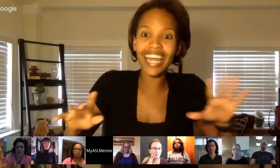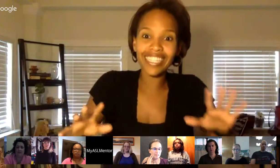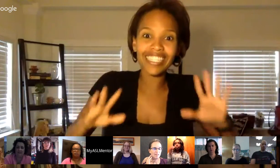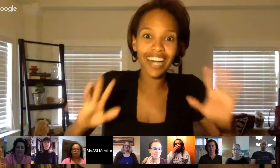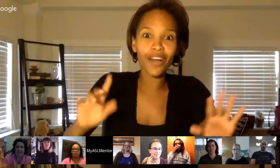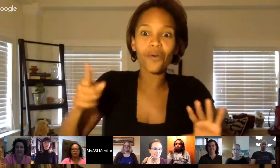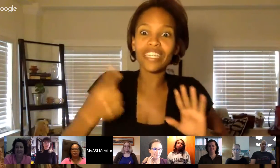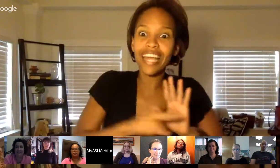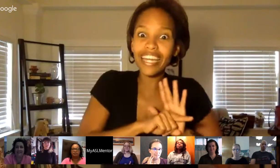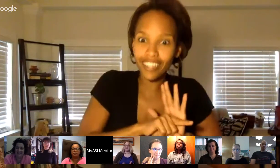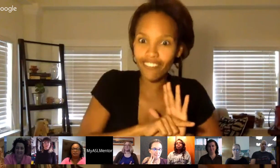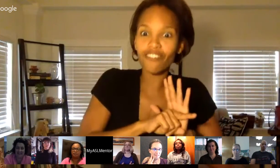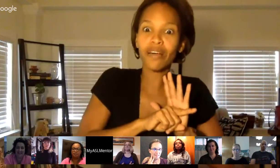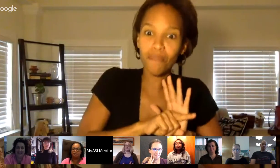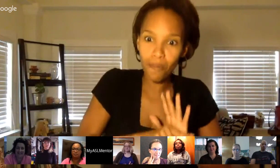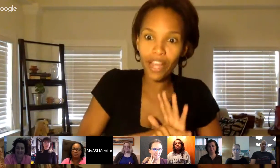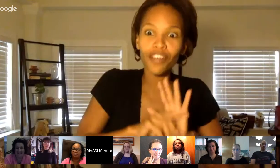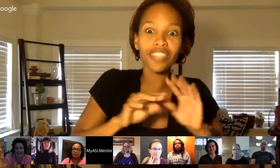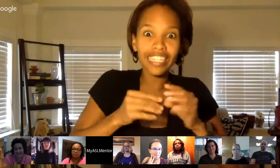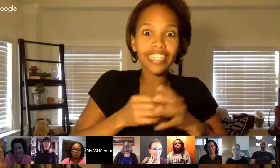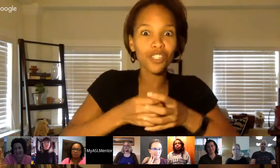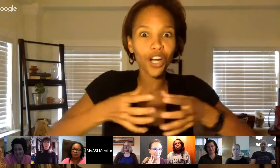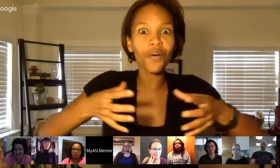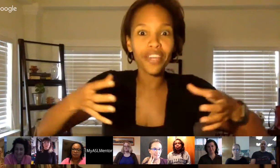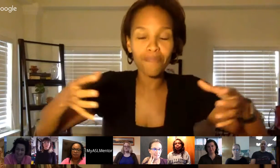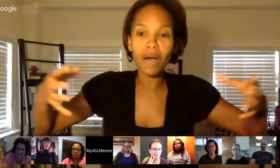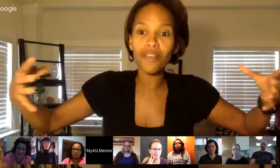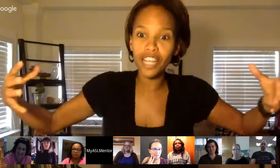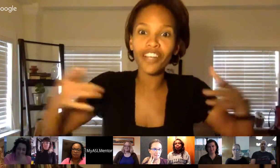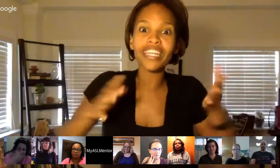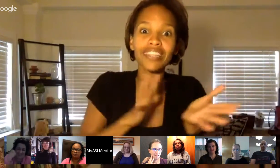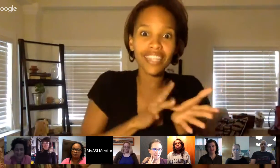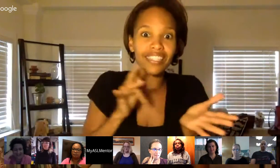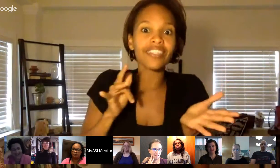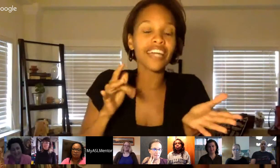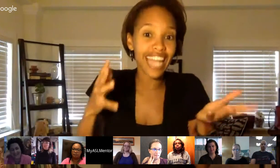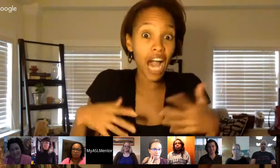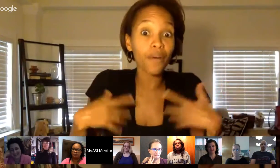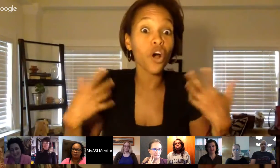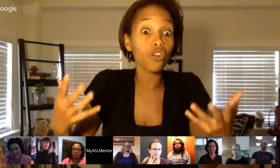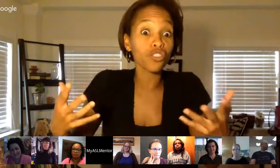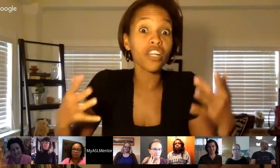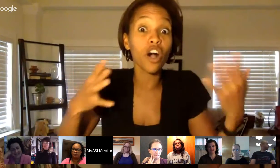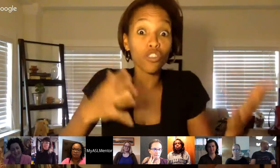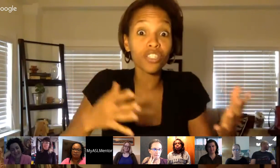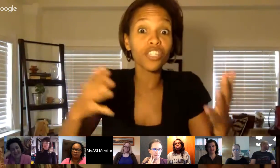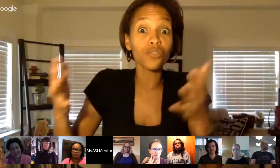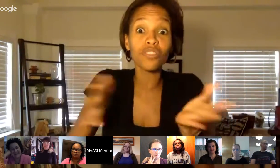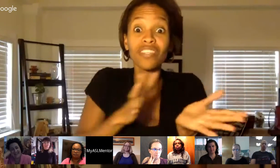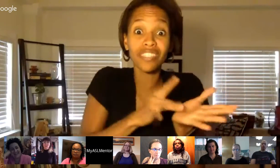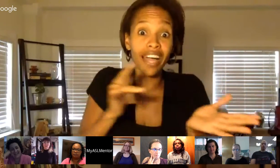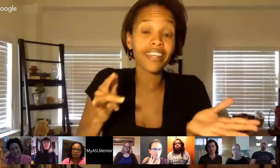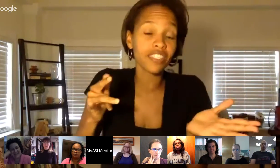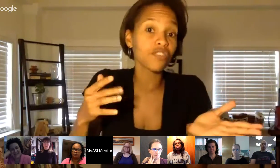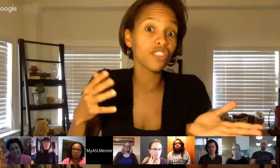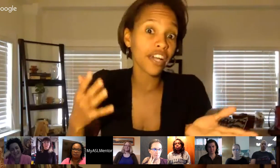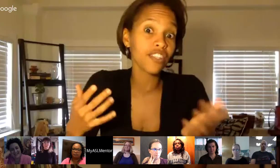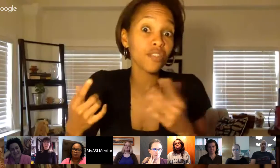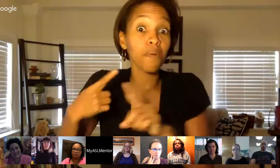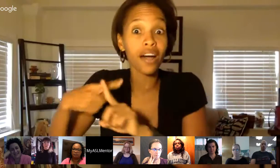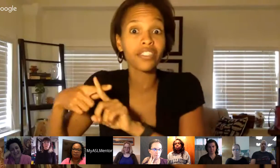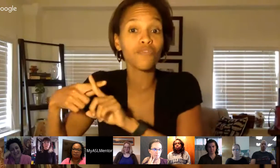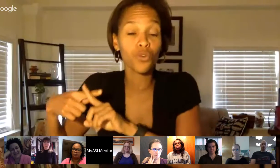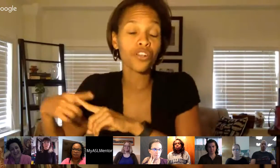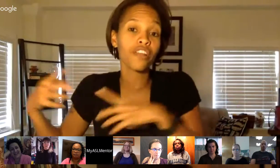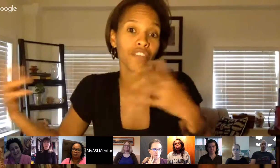I guess it's not only negative. Apparently it's growing in popularity, and this is now an alternate use of this sign is